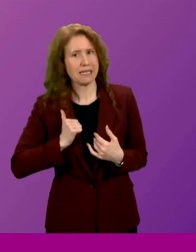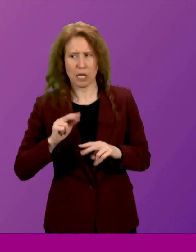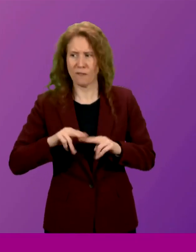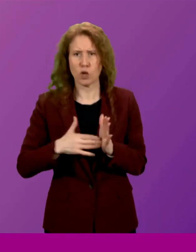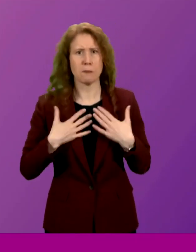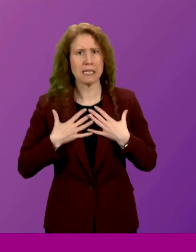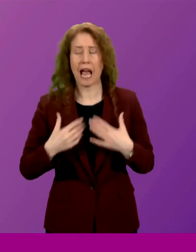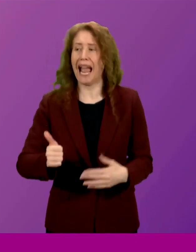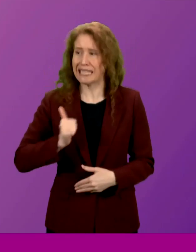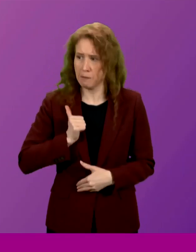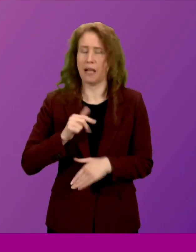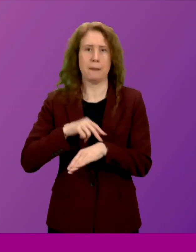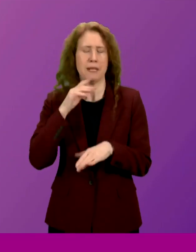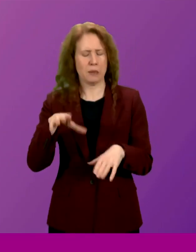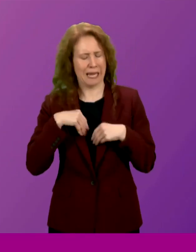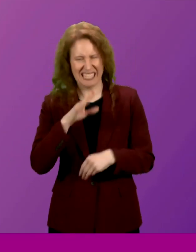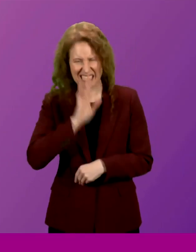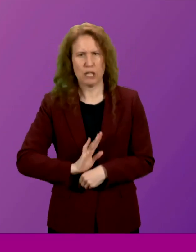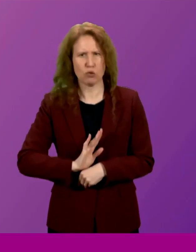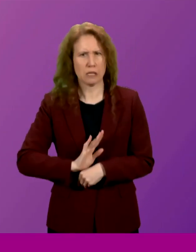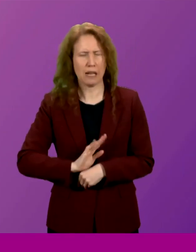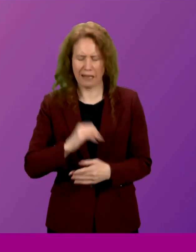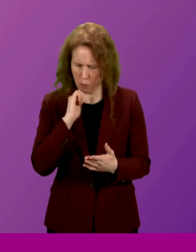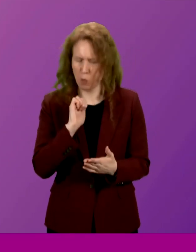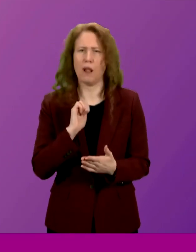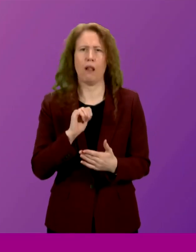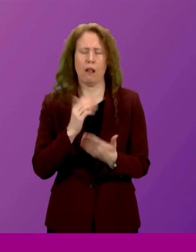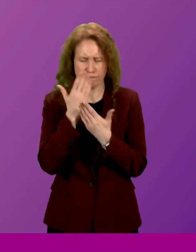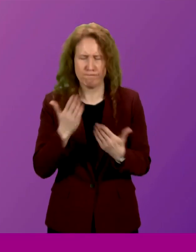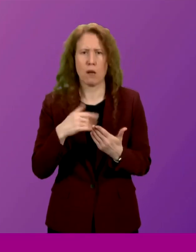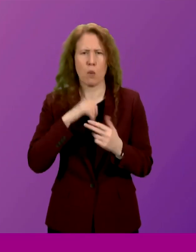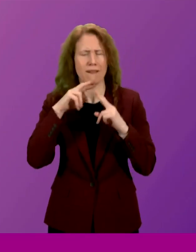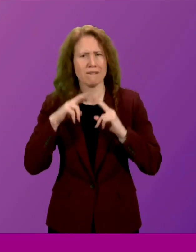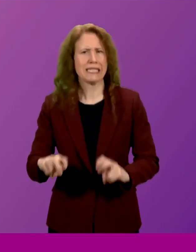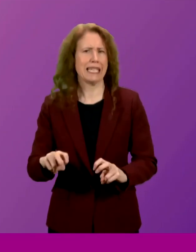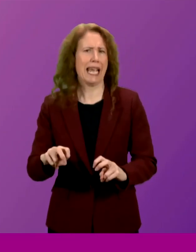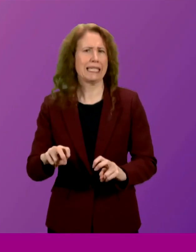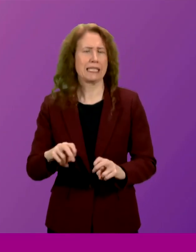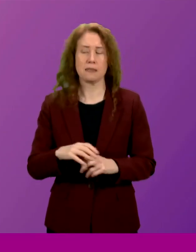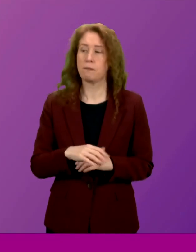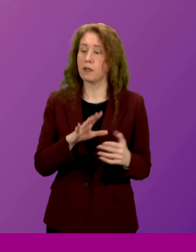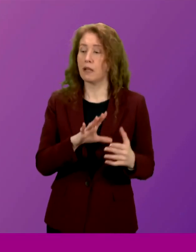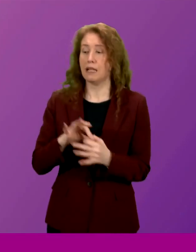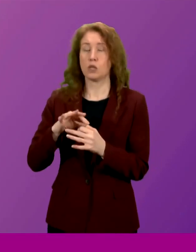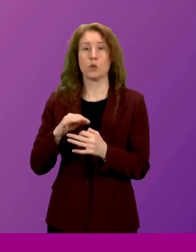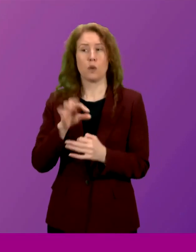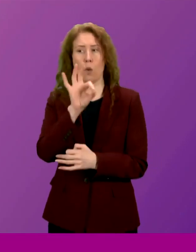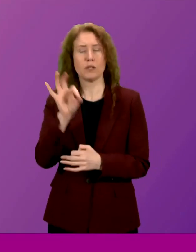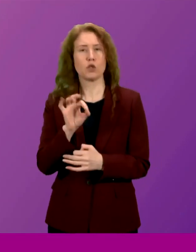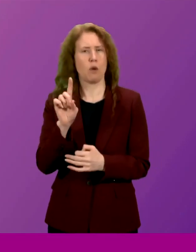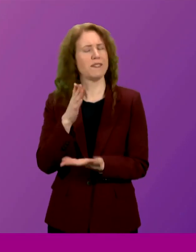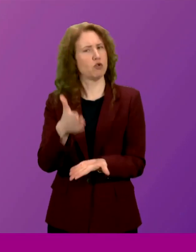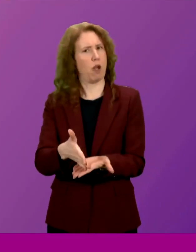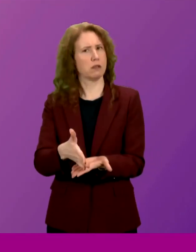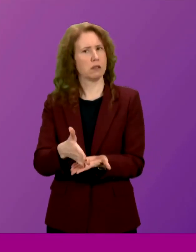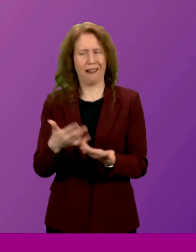Minister would be that that would be taken deadly seriously by the police and investigated. Now, in relation to the question of trust about